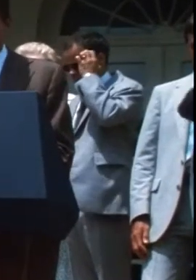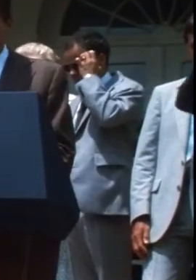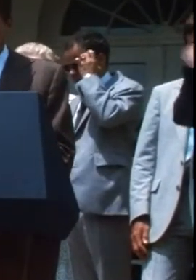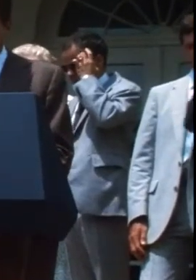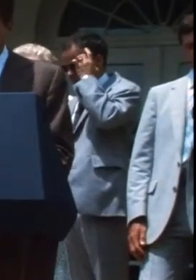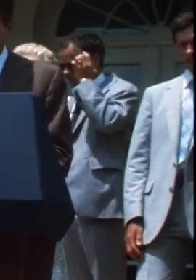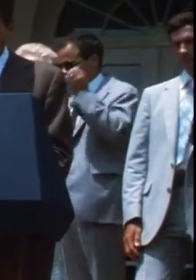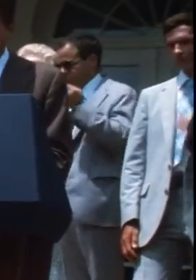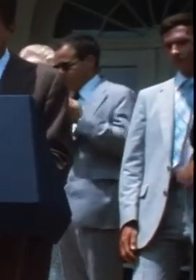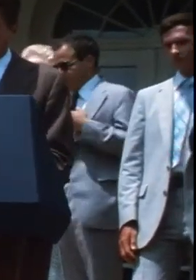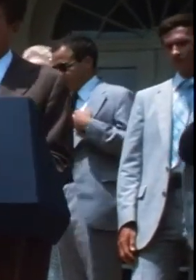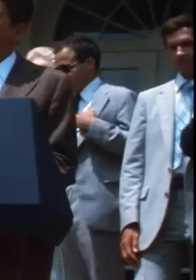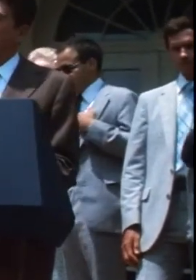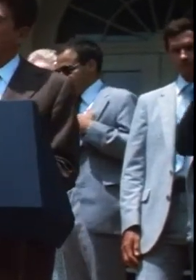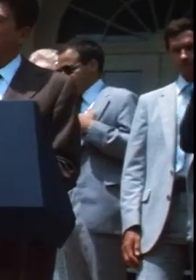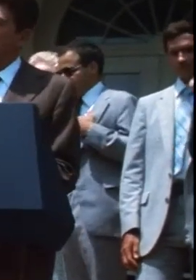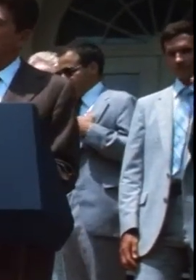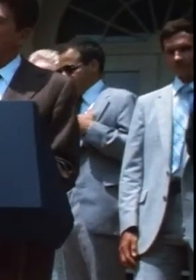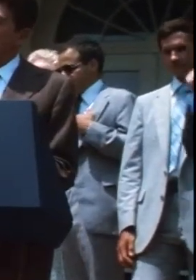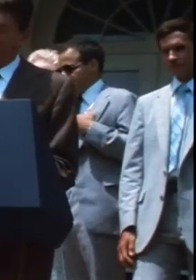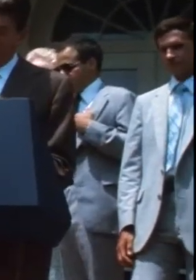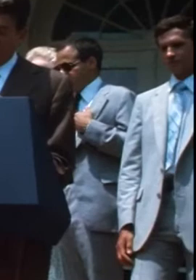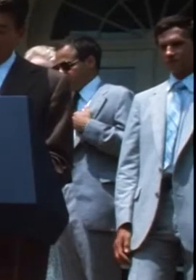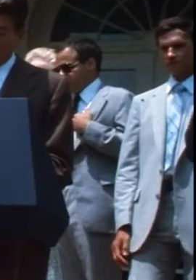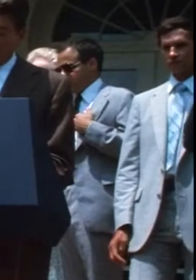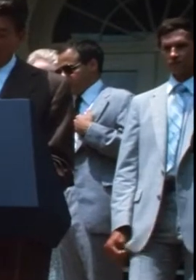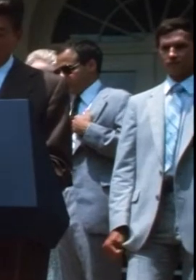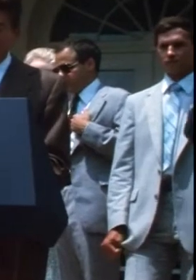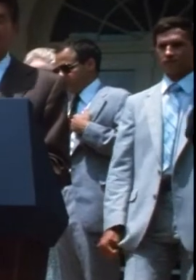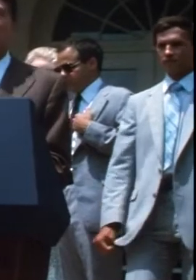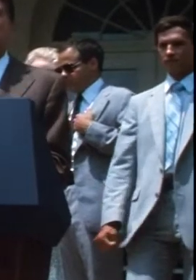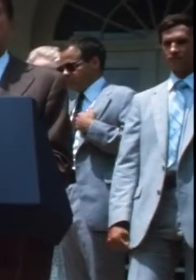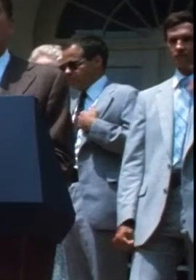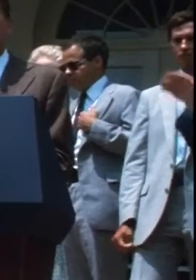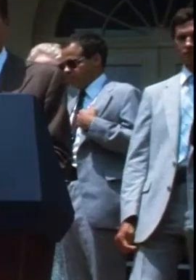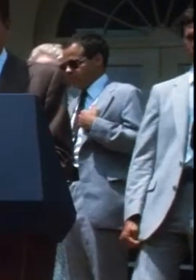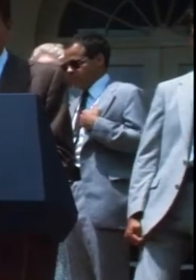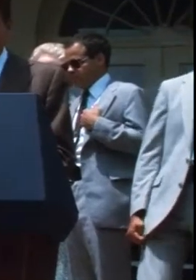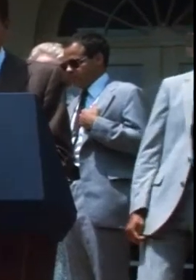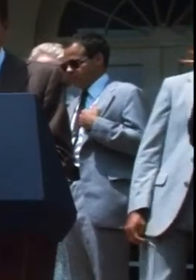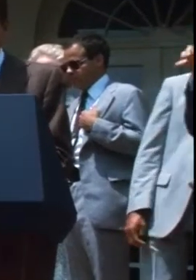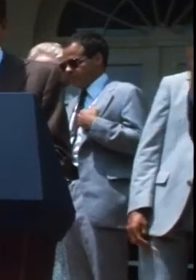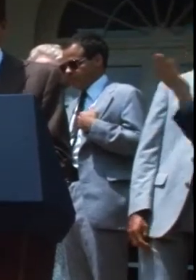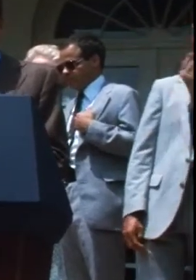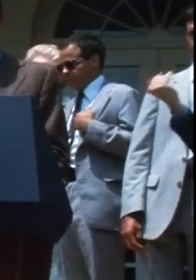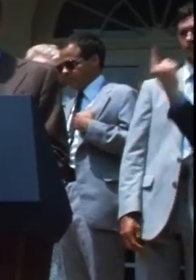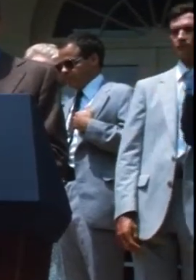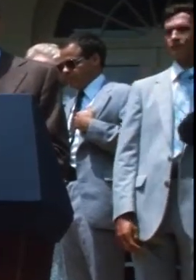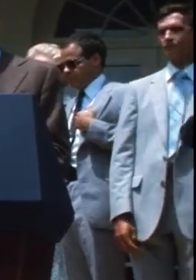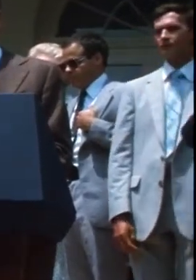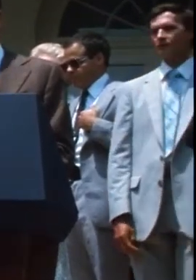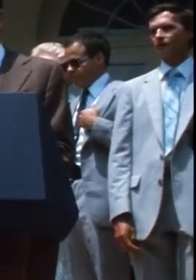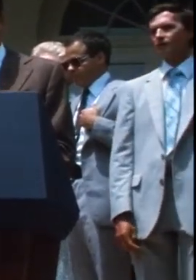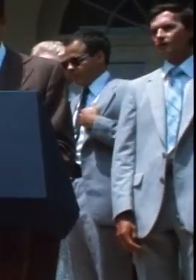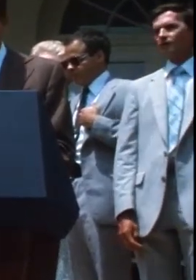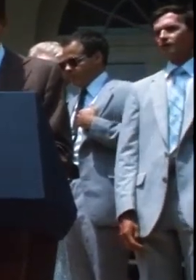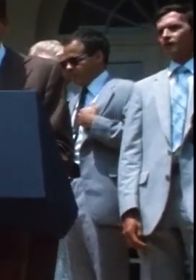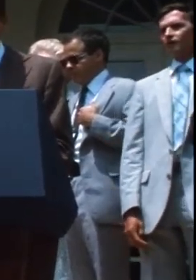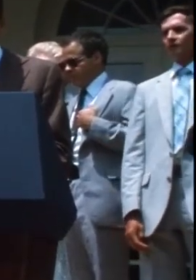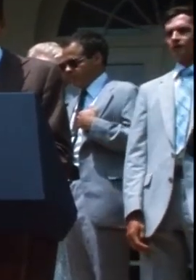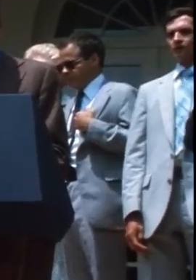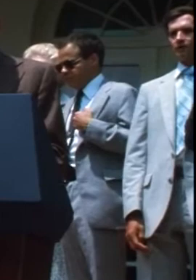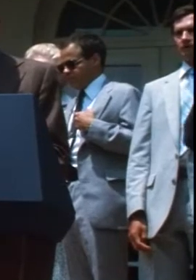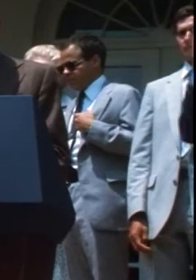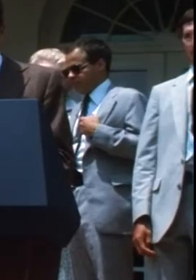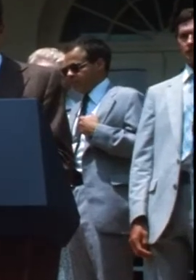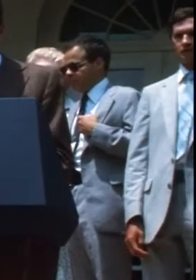all businesses appreciate the possibilities of the disabled as fully as those gathered here today. As I stated in my